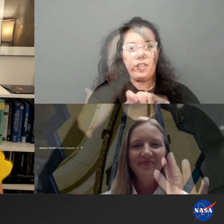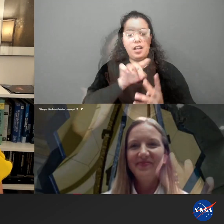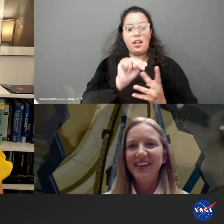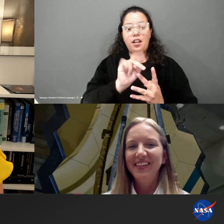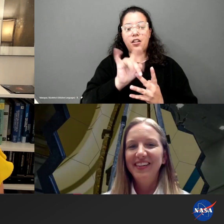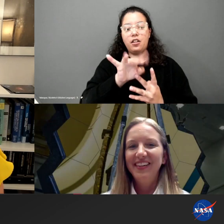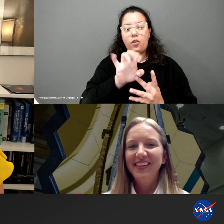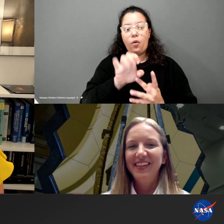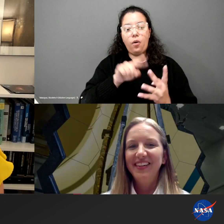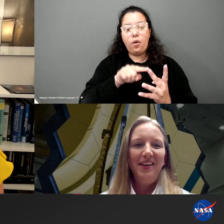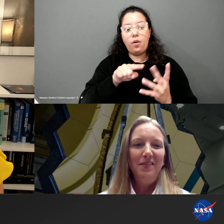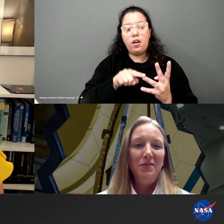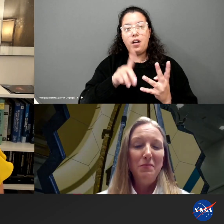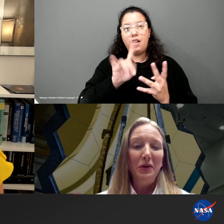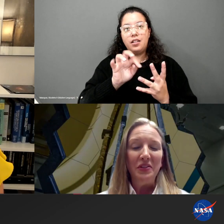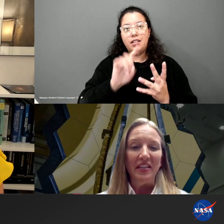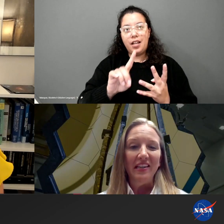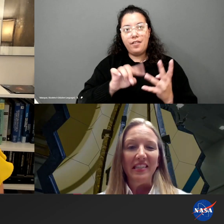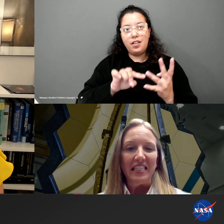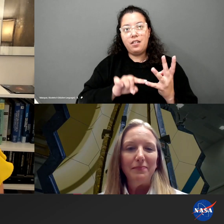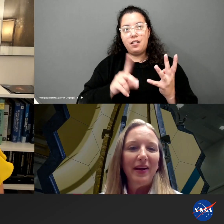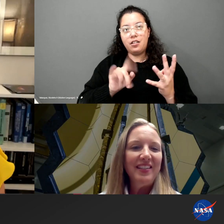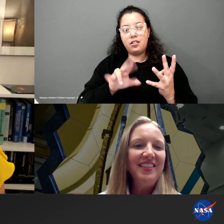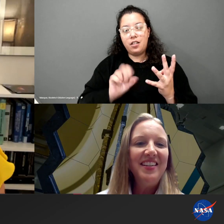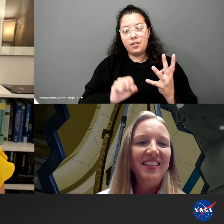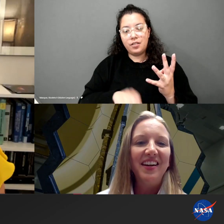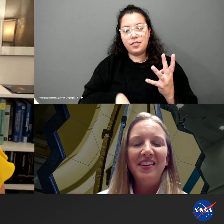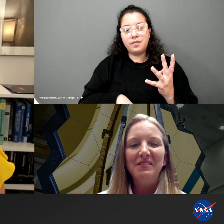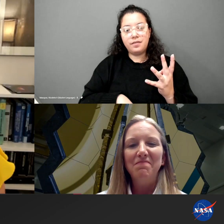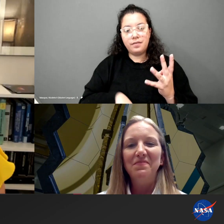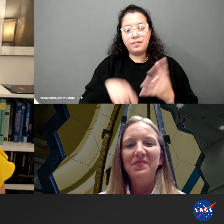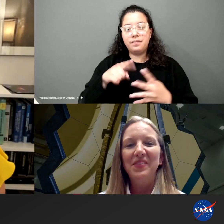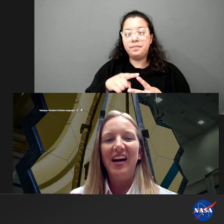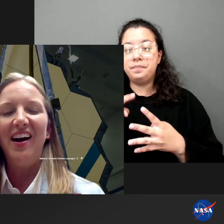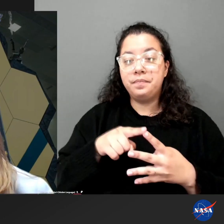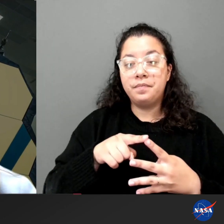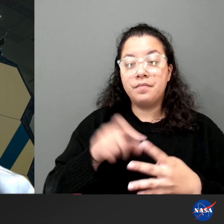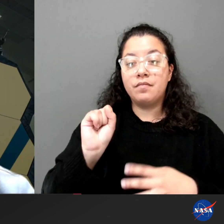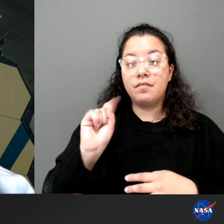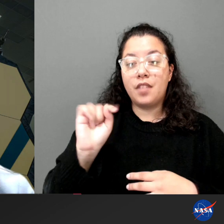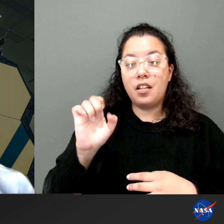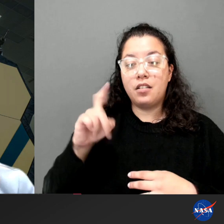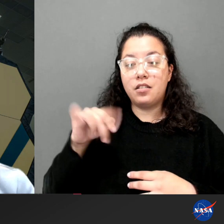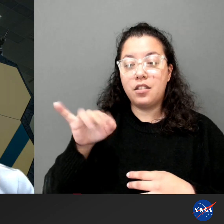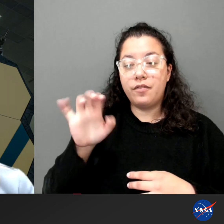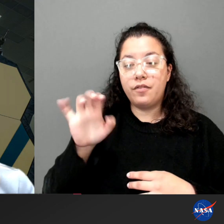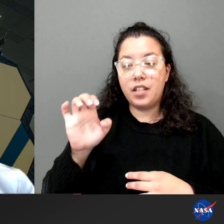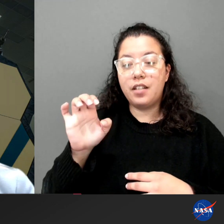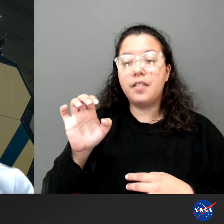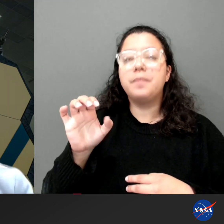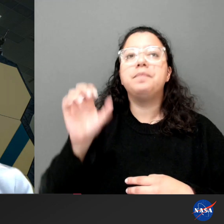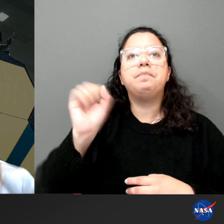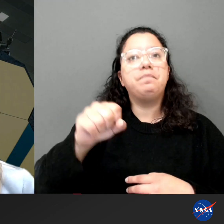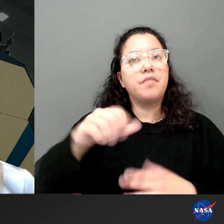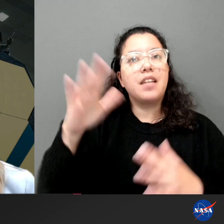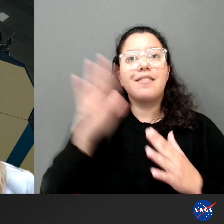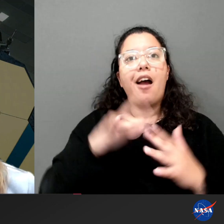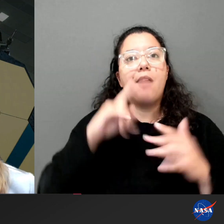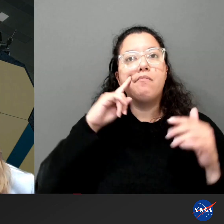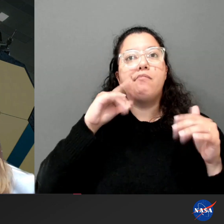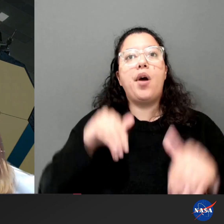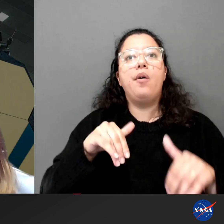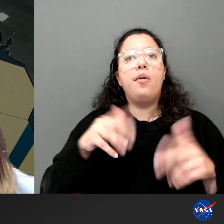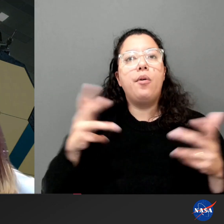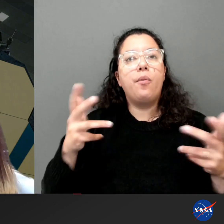Klaus. The most unexpected thing, I was blown away with